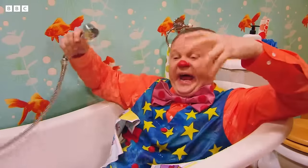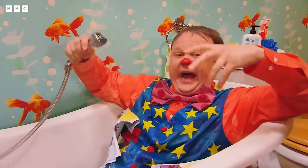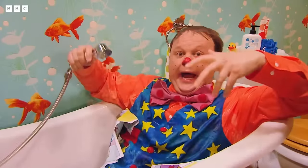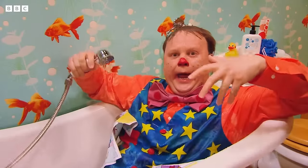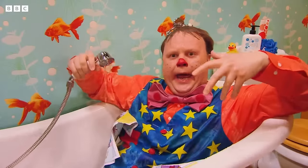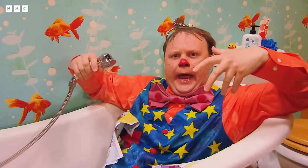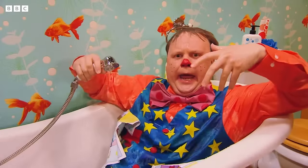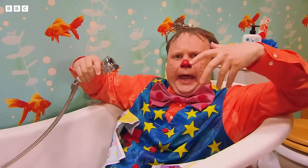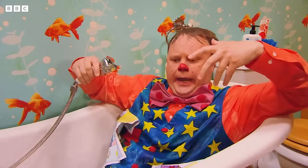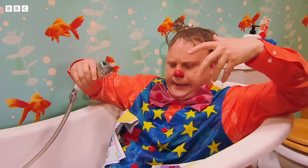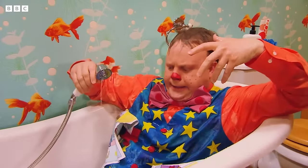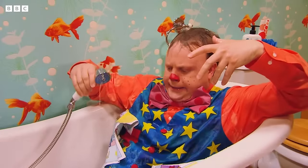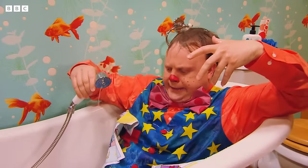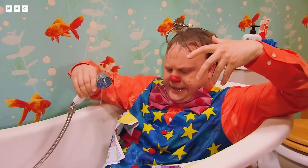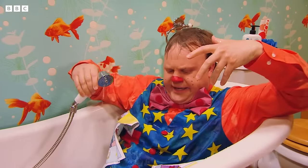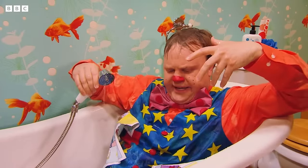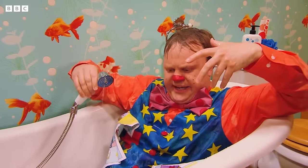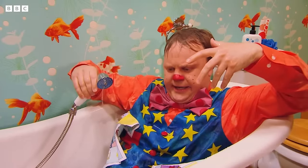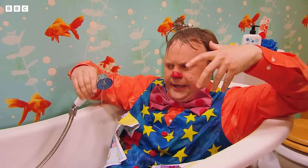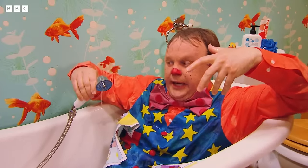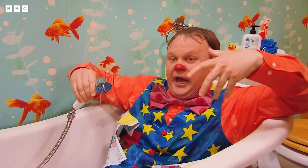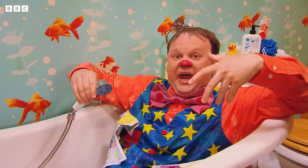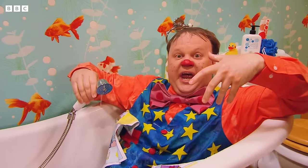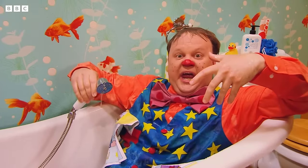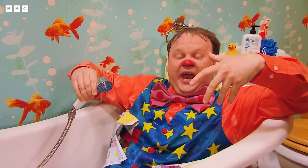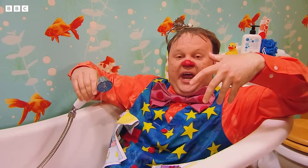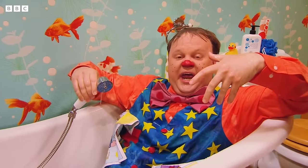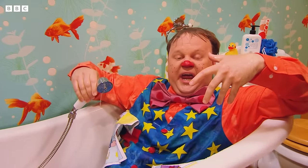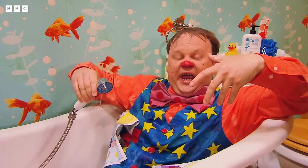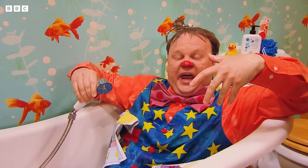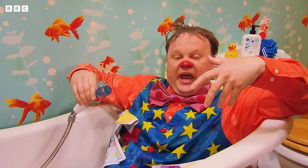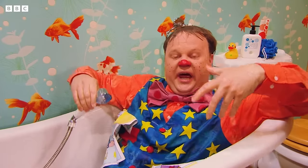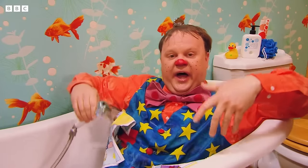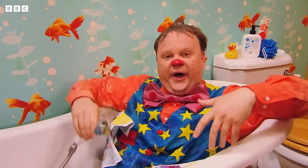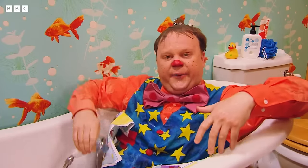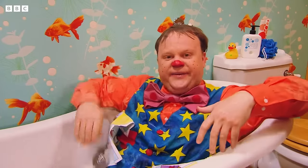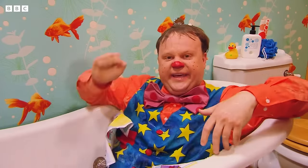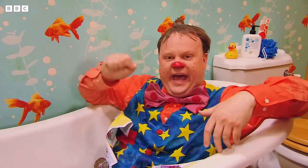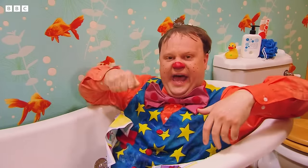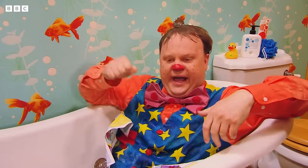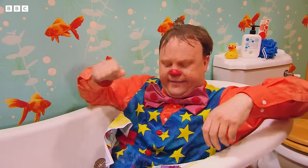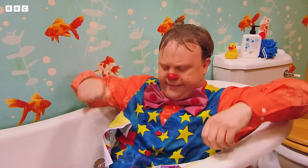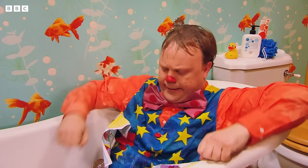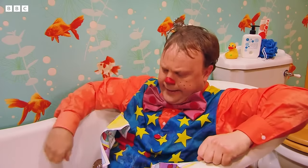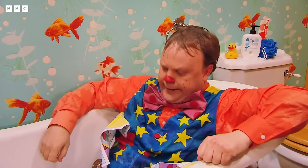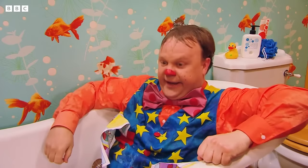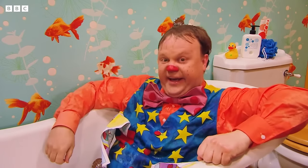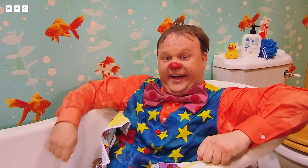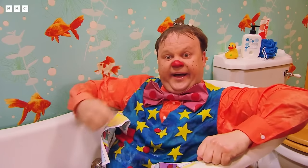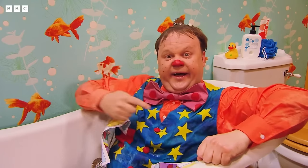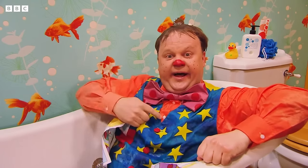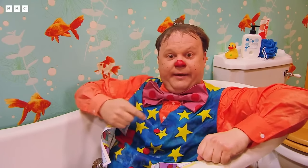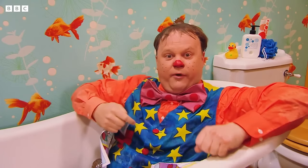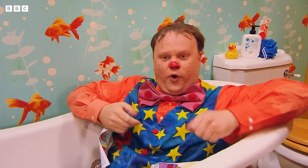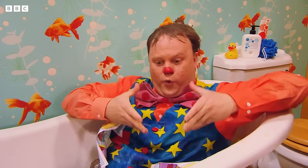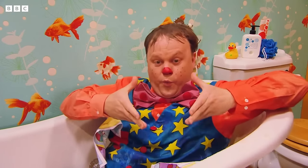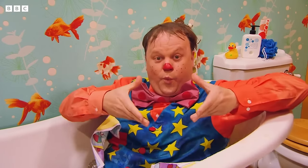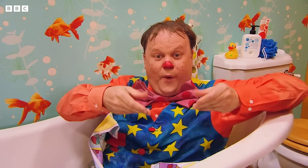Oh dear, Mr. Tumble, you're all wet. Oh yes, I'm all